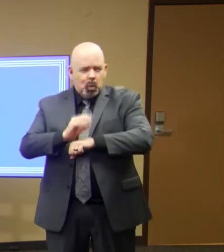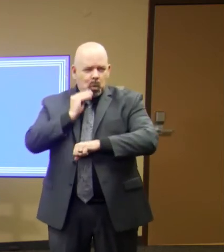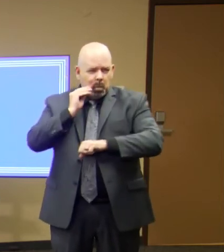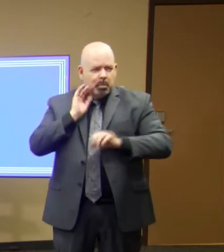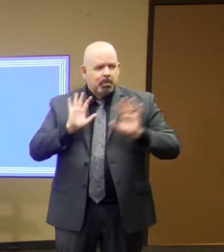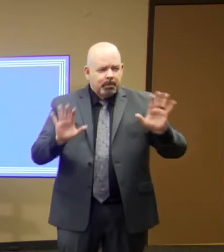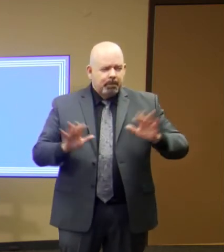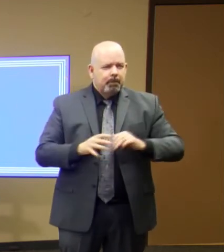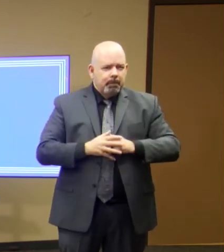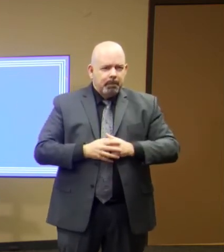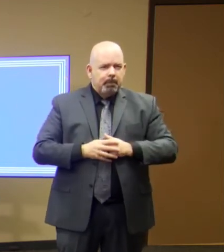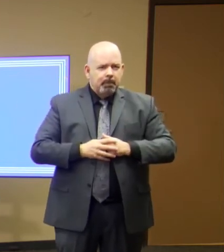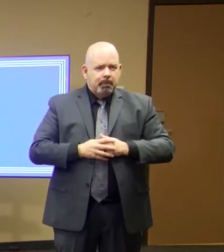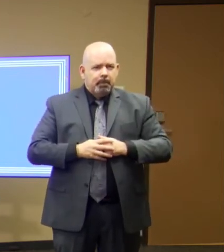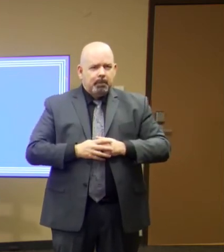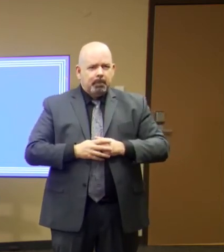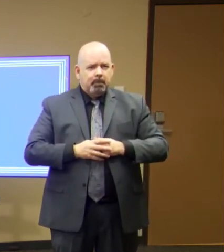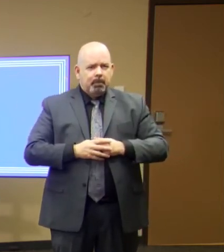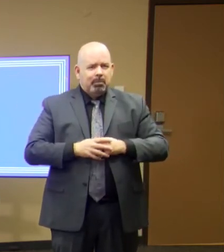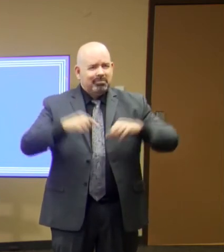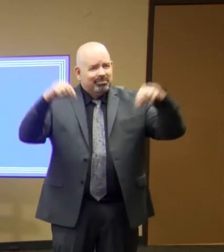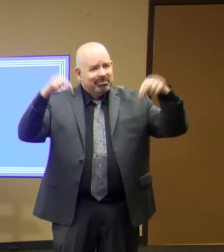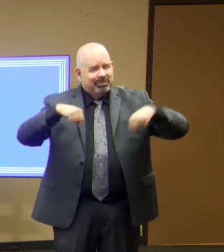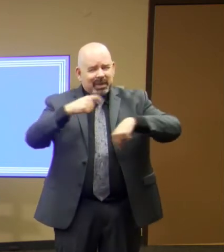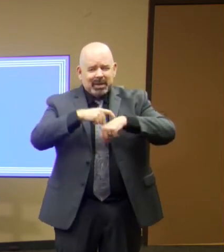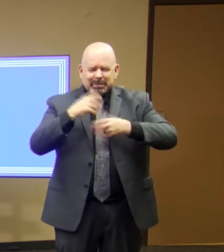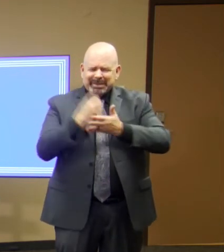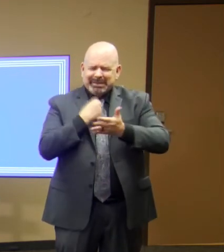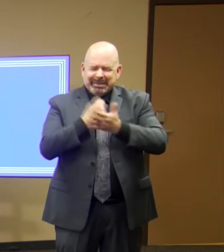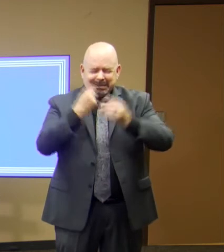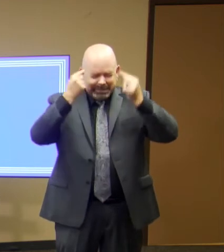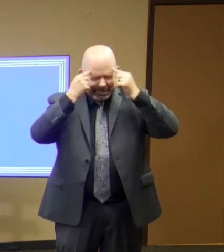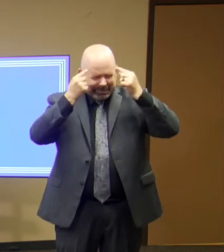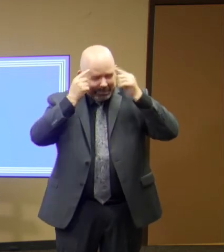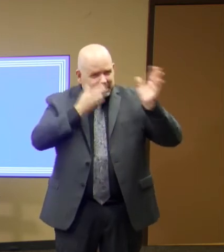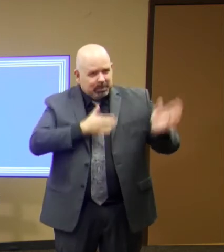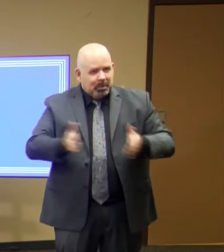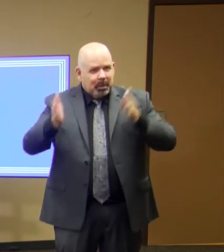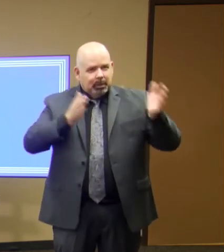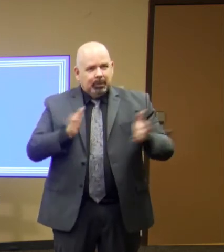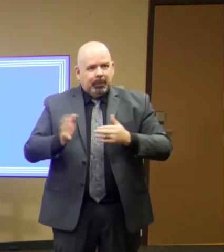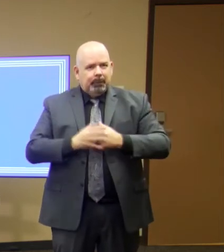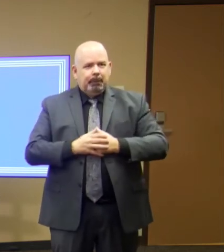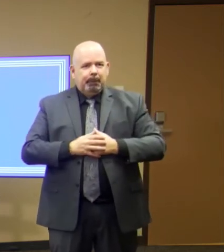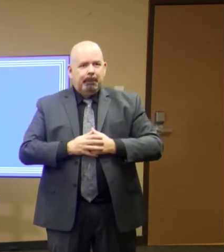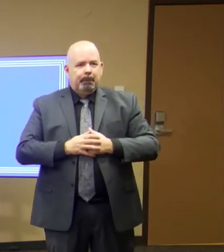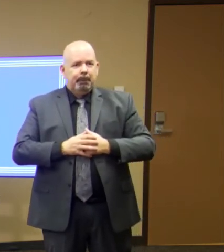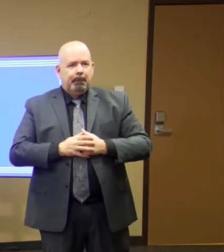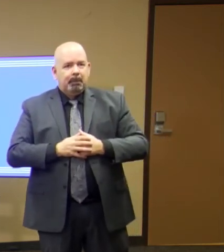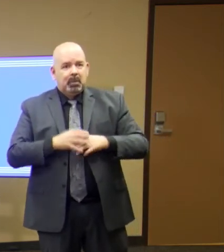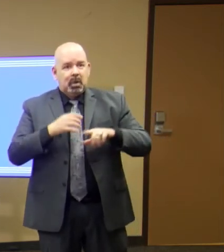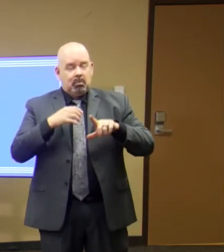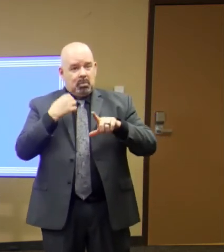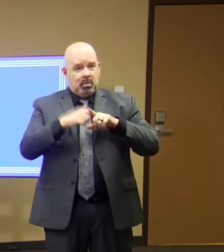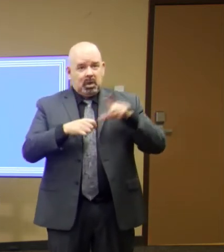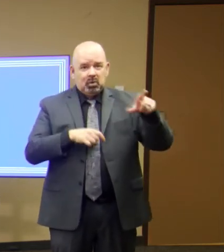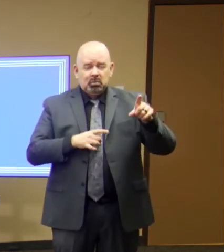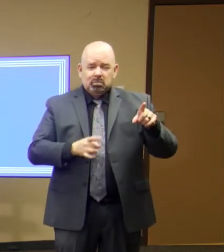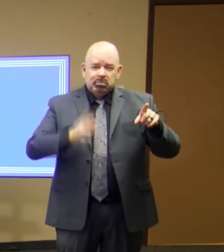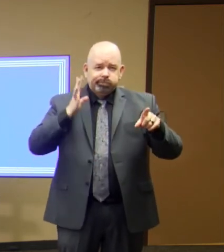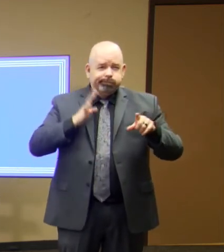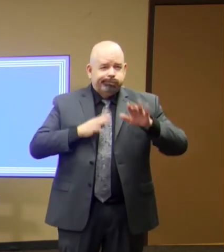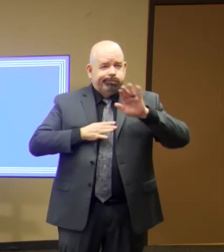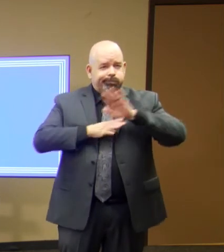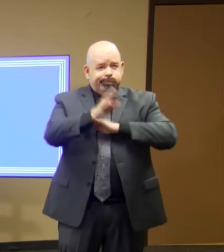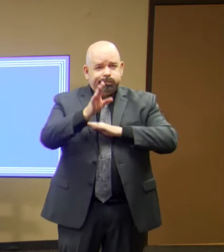in the situation that El Paso got into. El Paso was finally able to do some of the